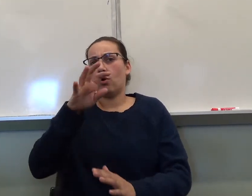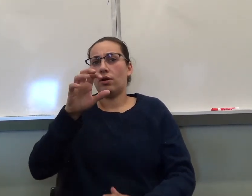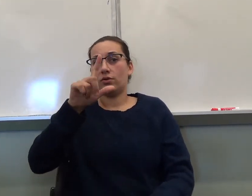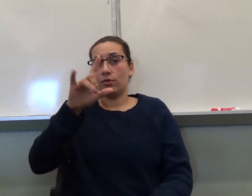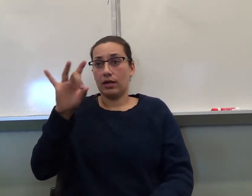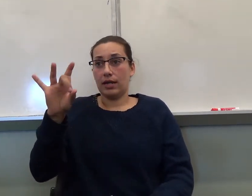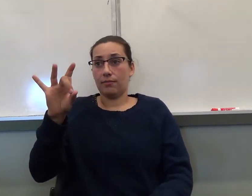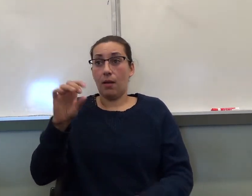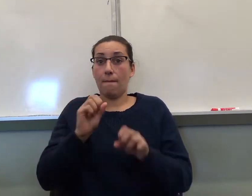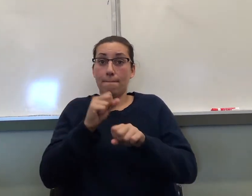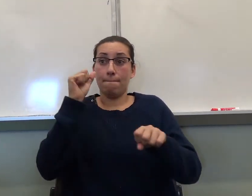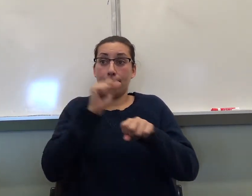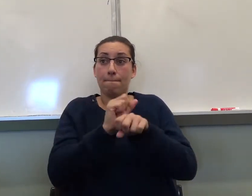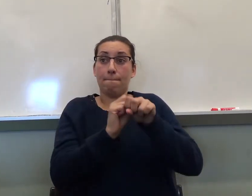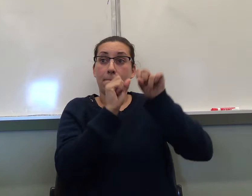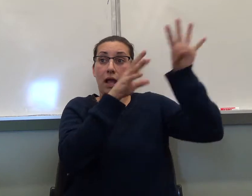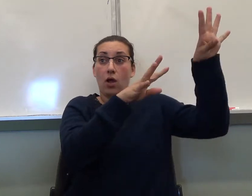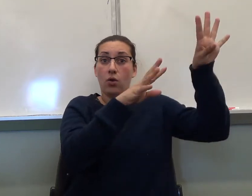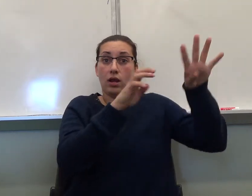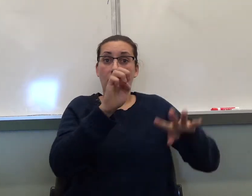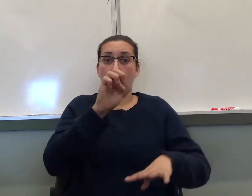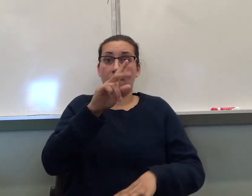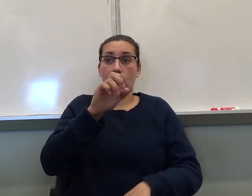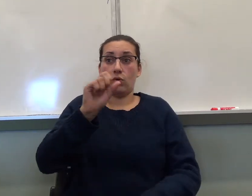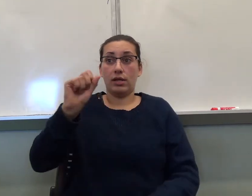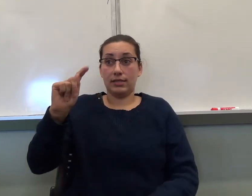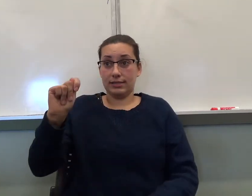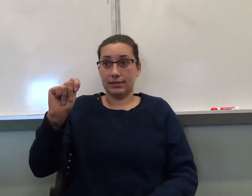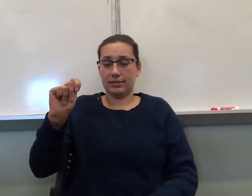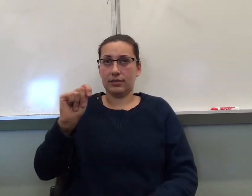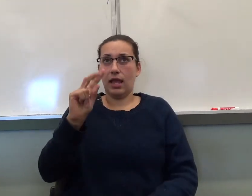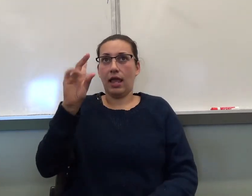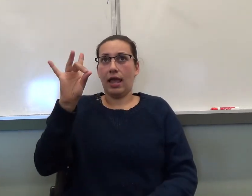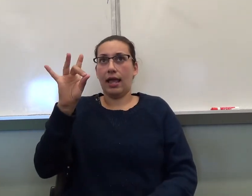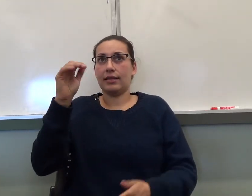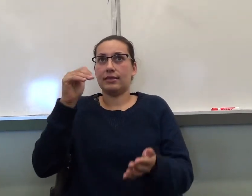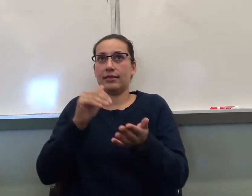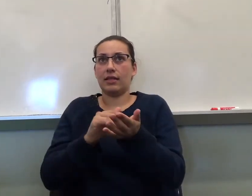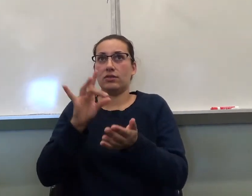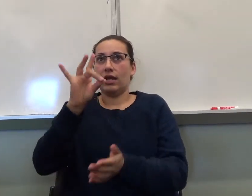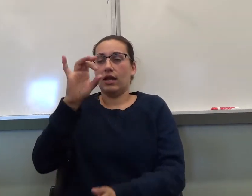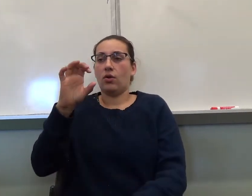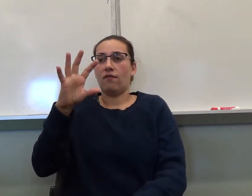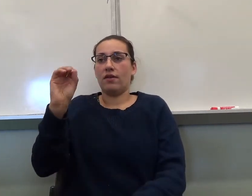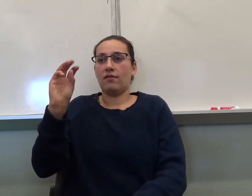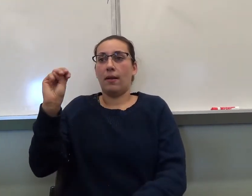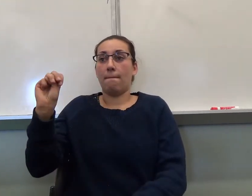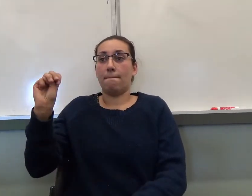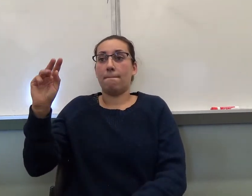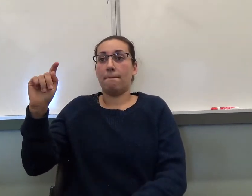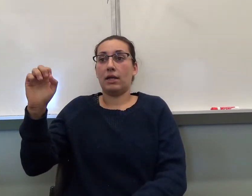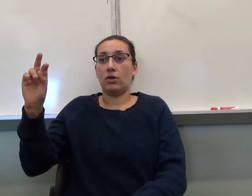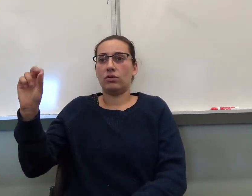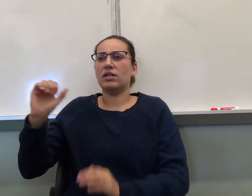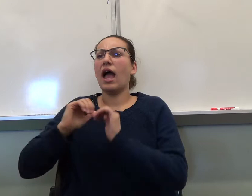is 8,850 meters. How many kilometers is this? All right,